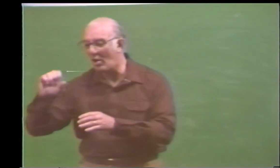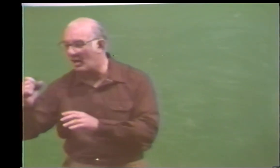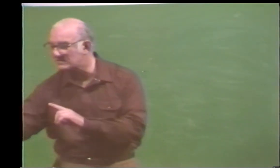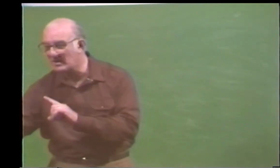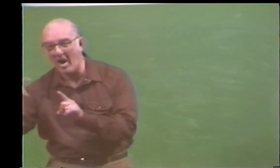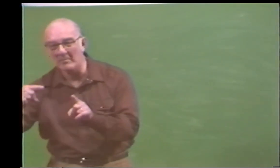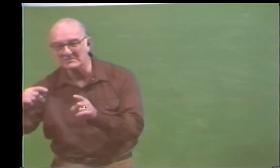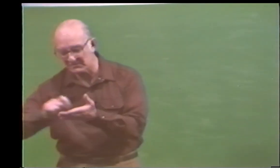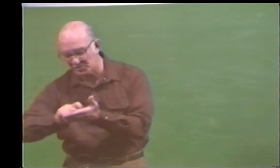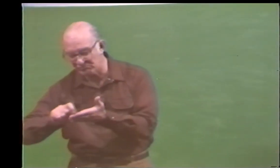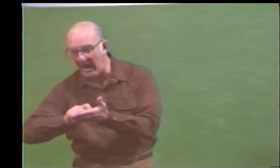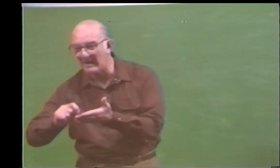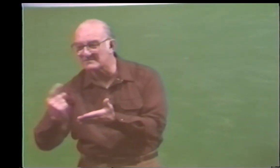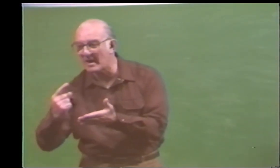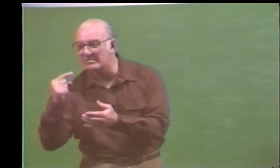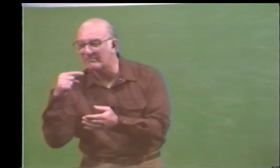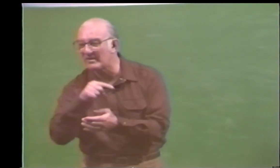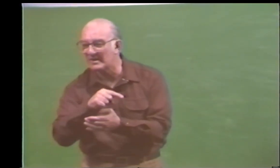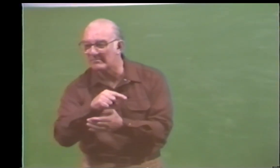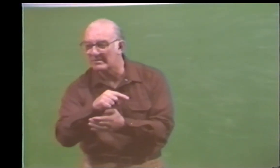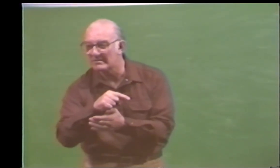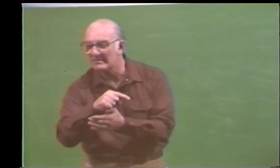Boss comes to write something for him.